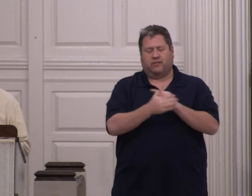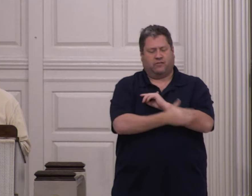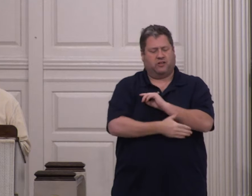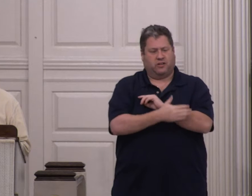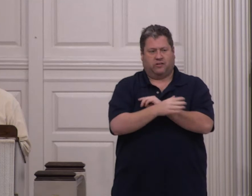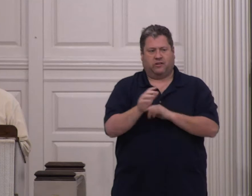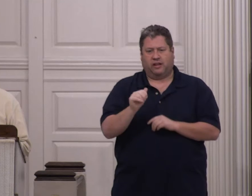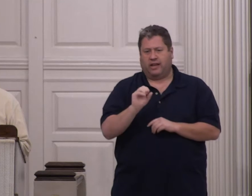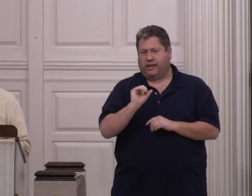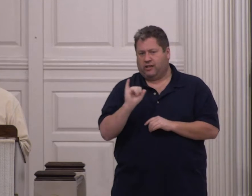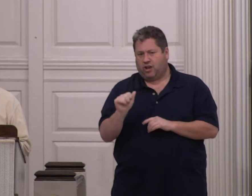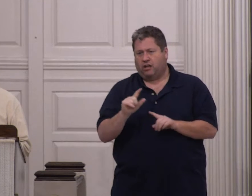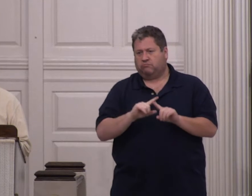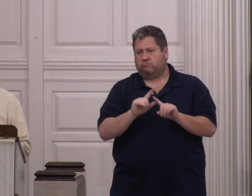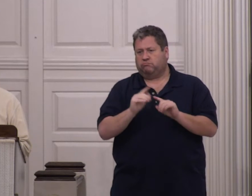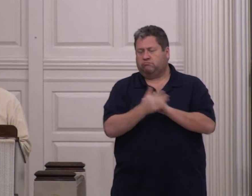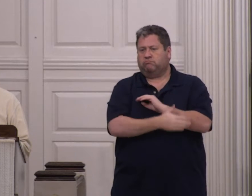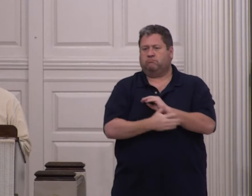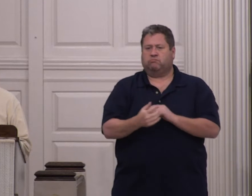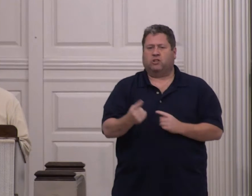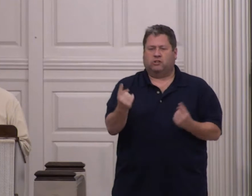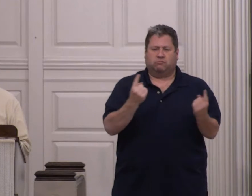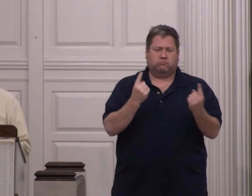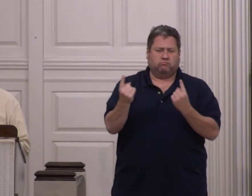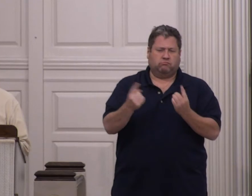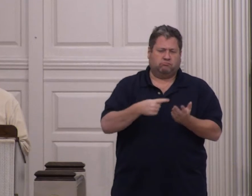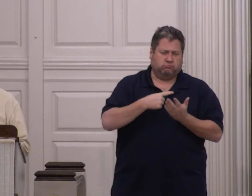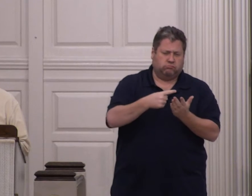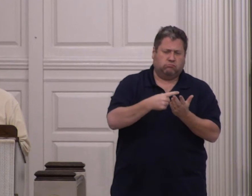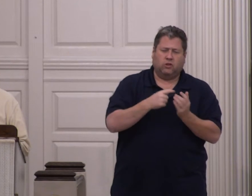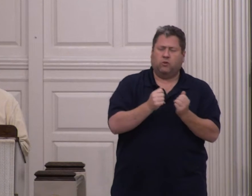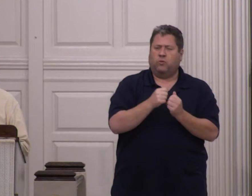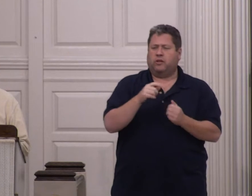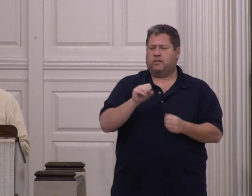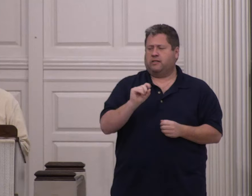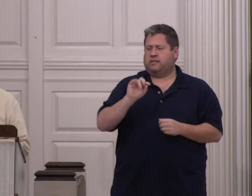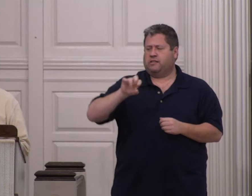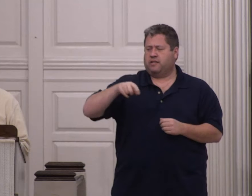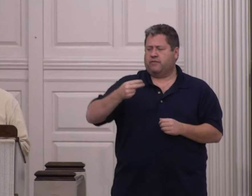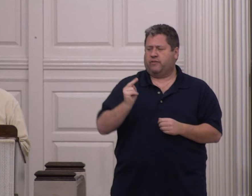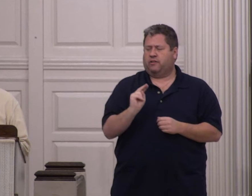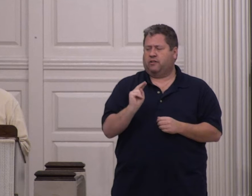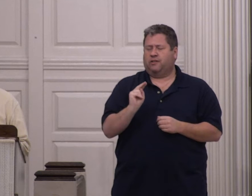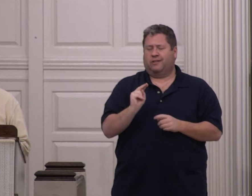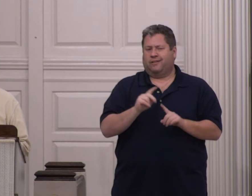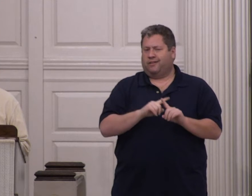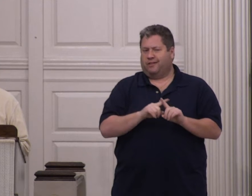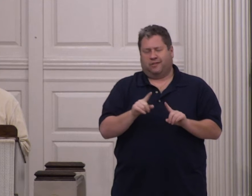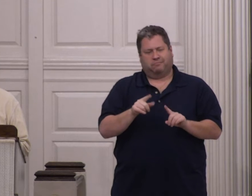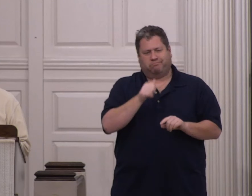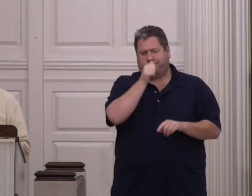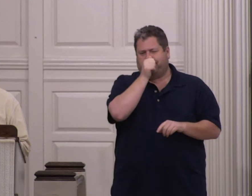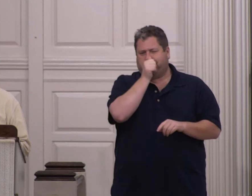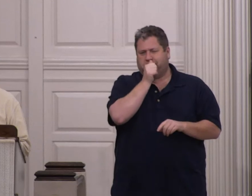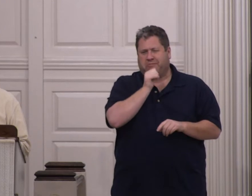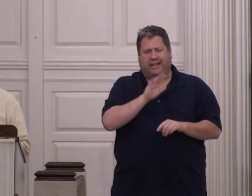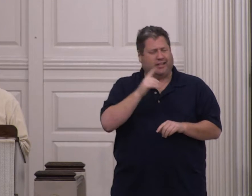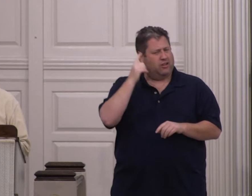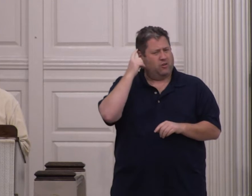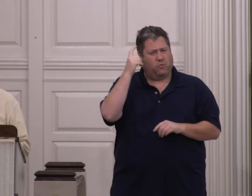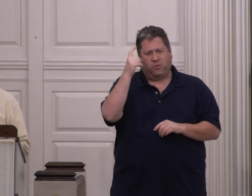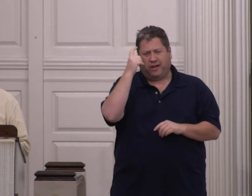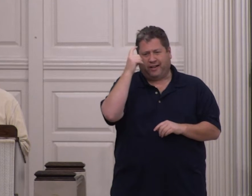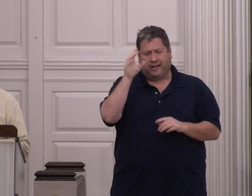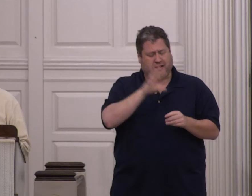Asia came forward and debated with Stephen, but they could not withstand the wisdom and